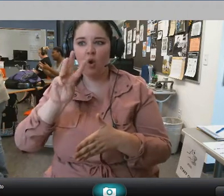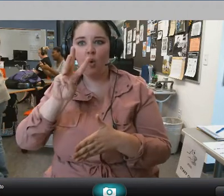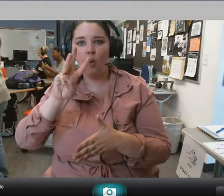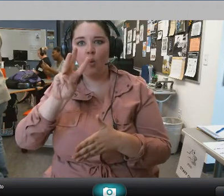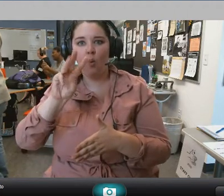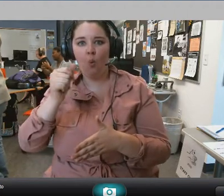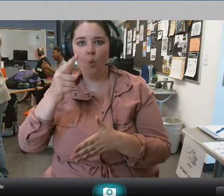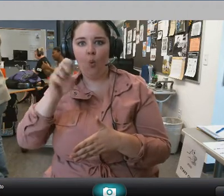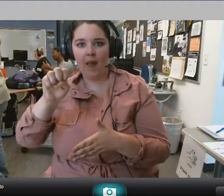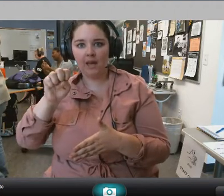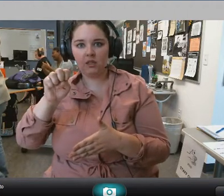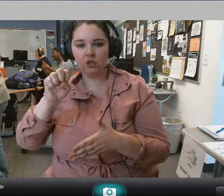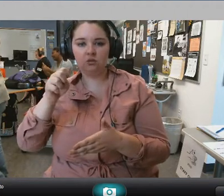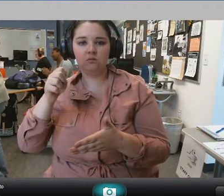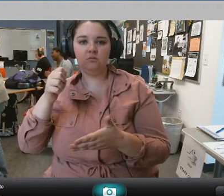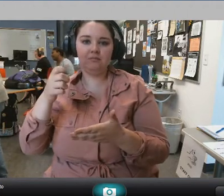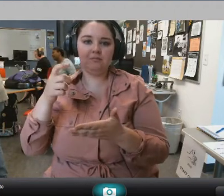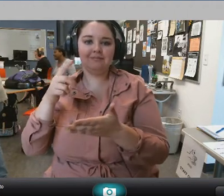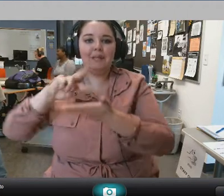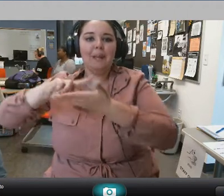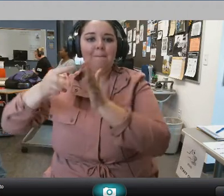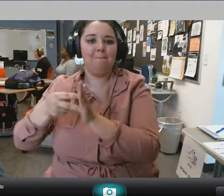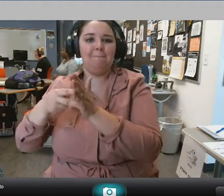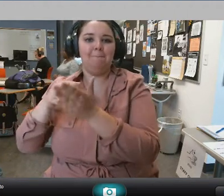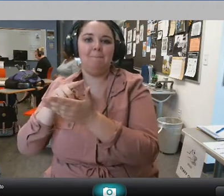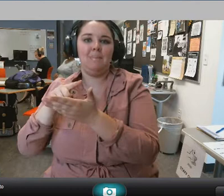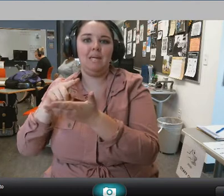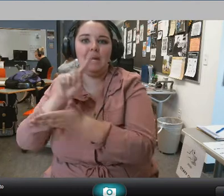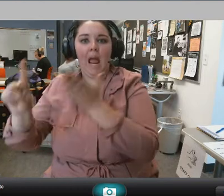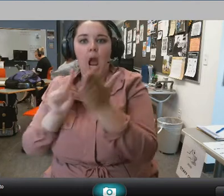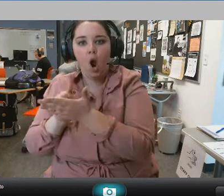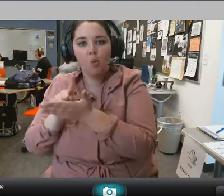conditions. In 1900, for example,